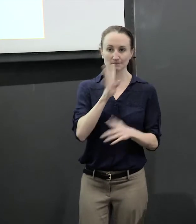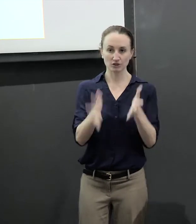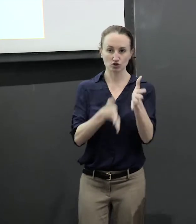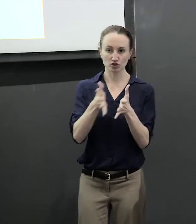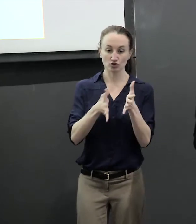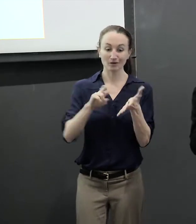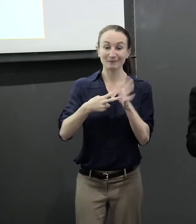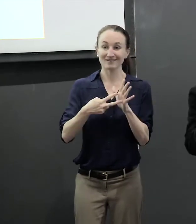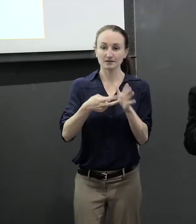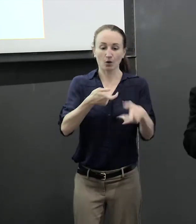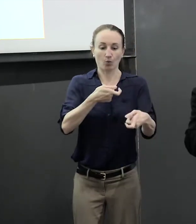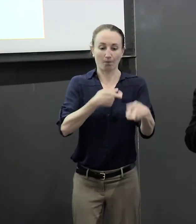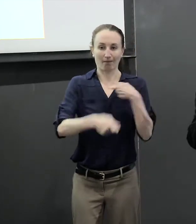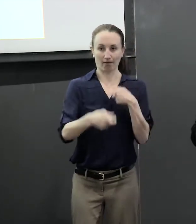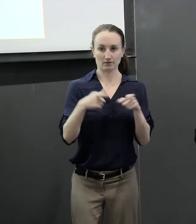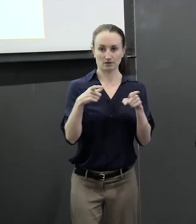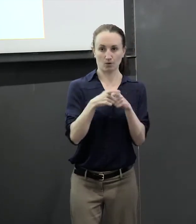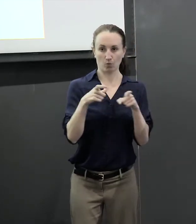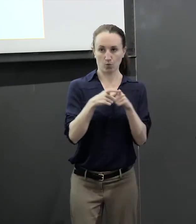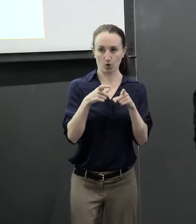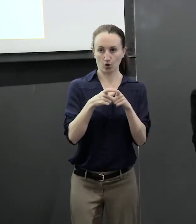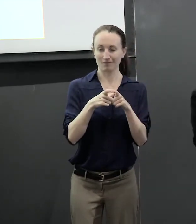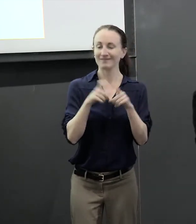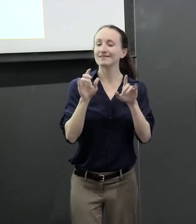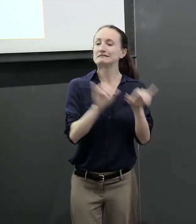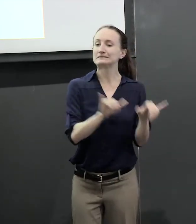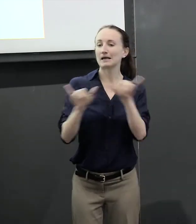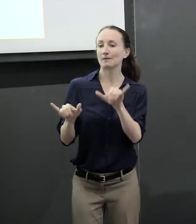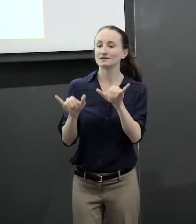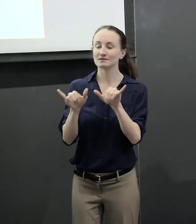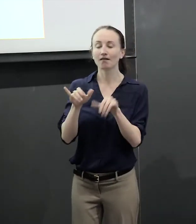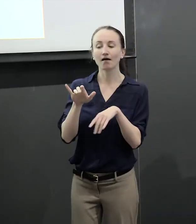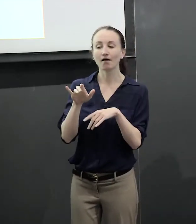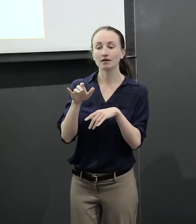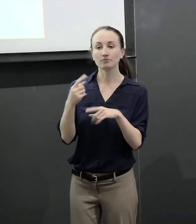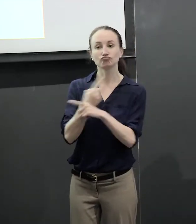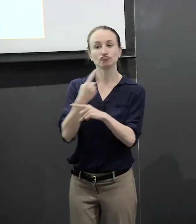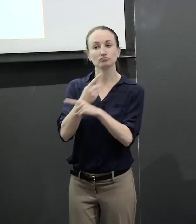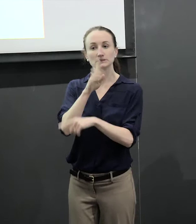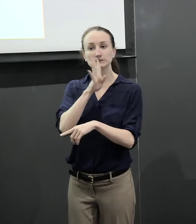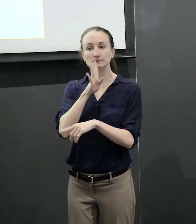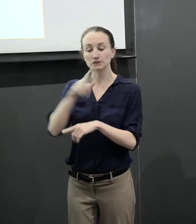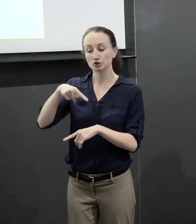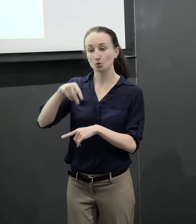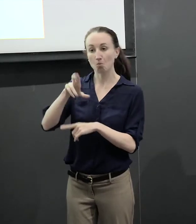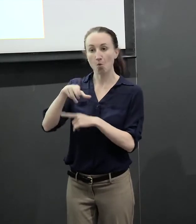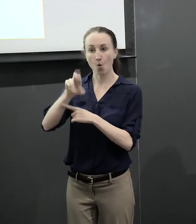Replaces a word in the same sense that a pronoun replaces a noun.